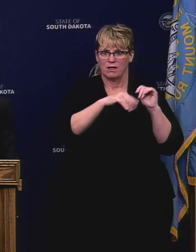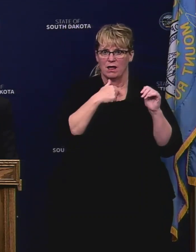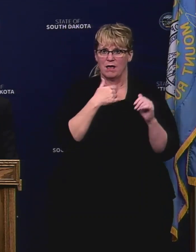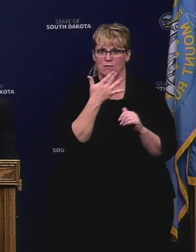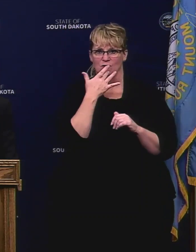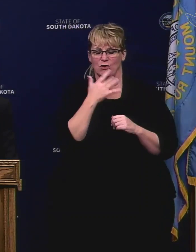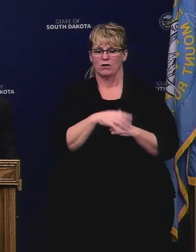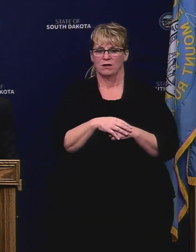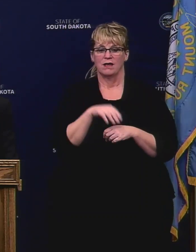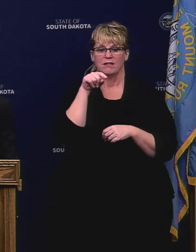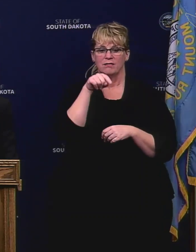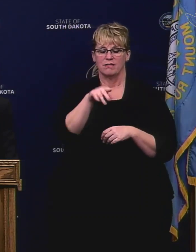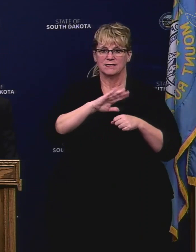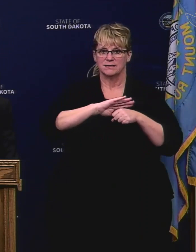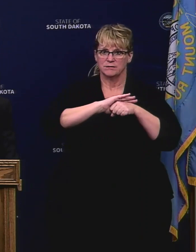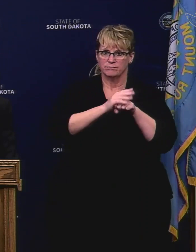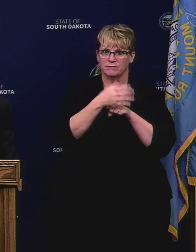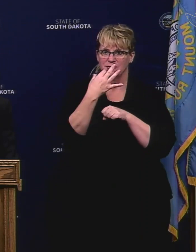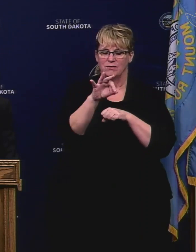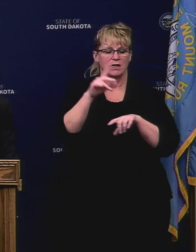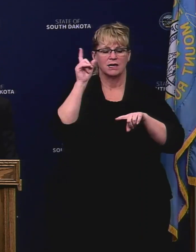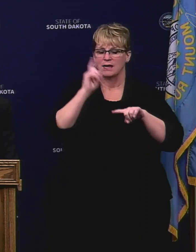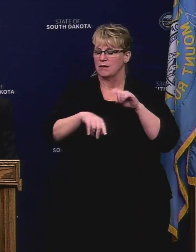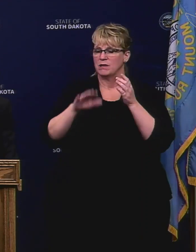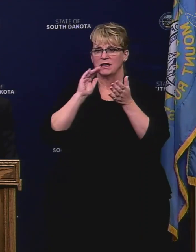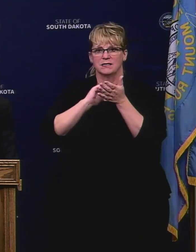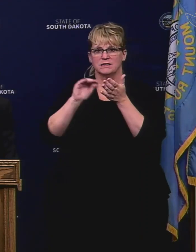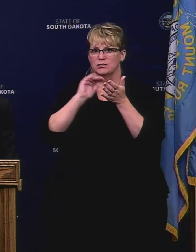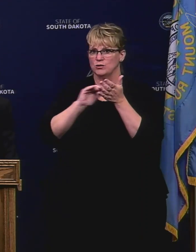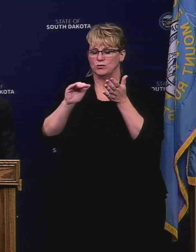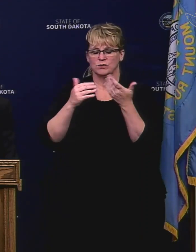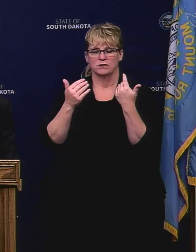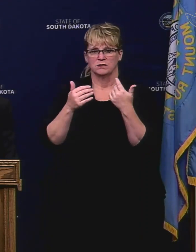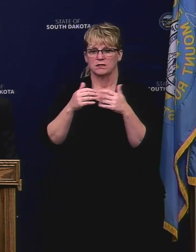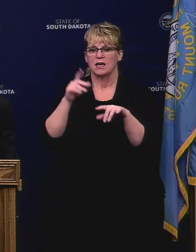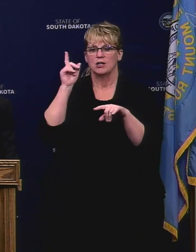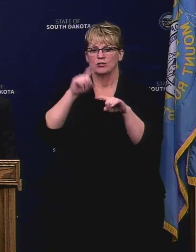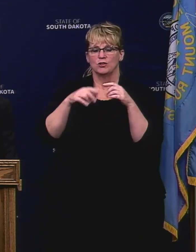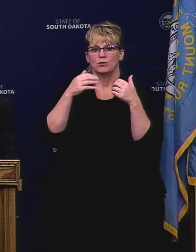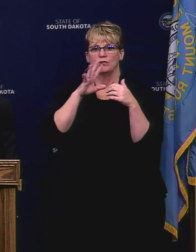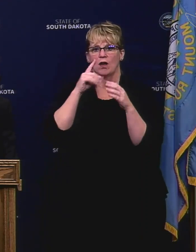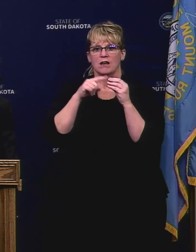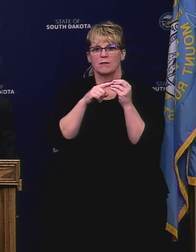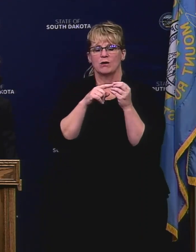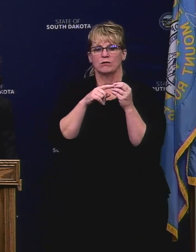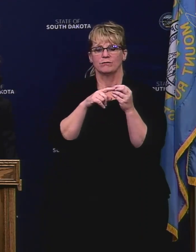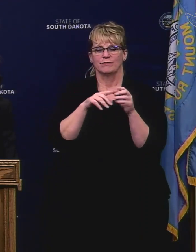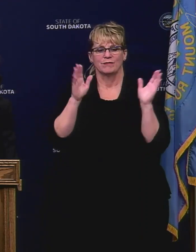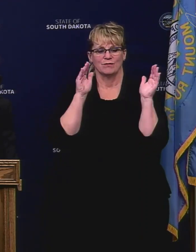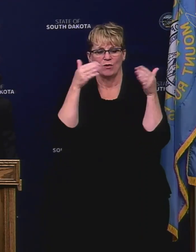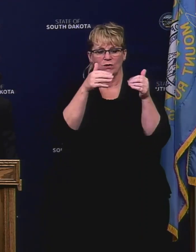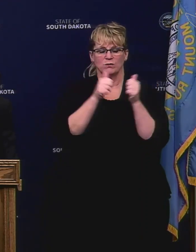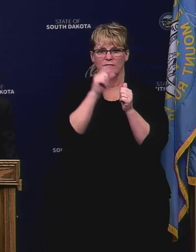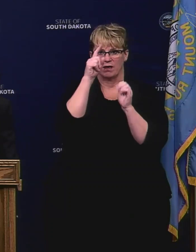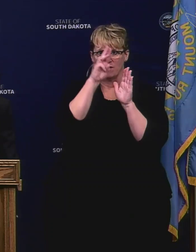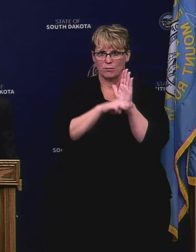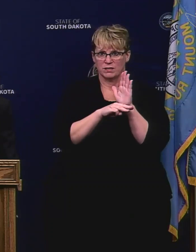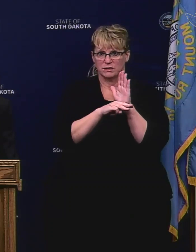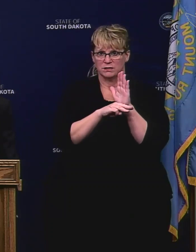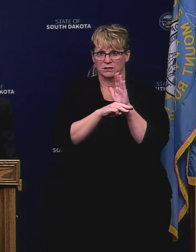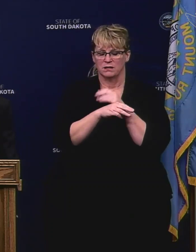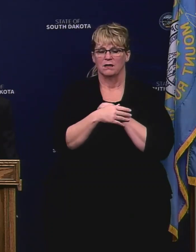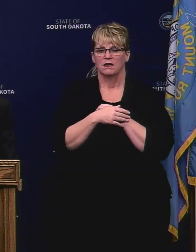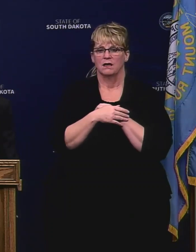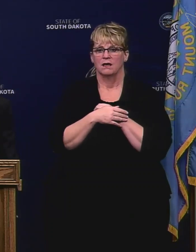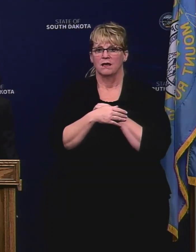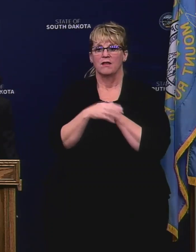This pandemic cannot be an excuse to grow bureaucracy or the scope of government. The future of South Dakota is